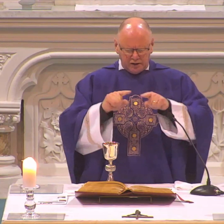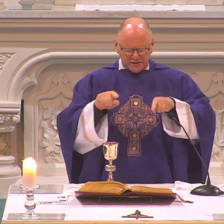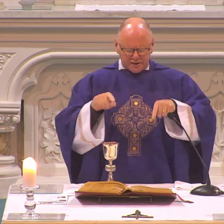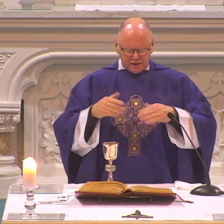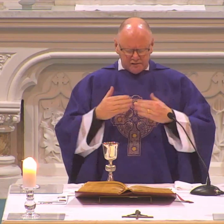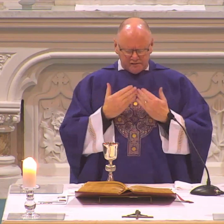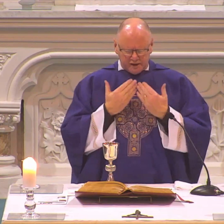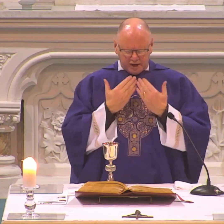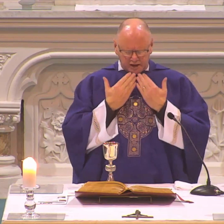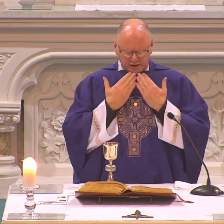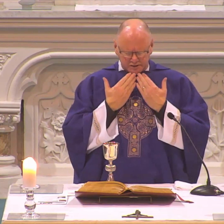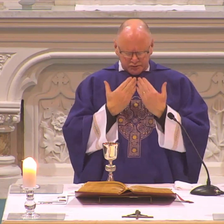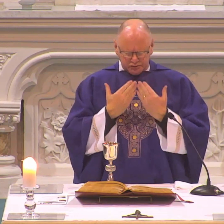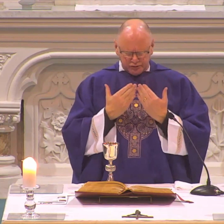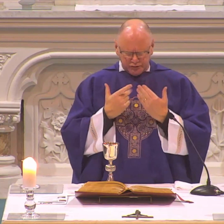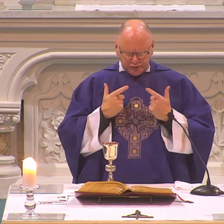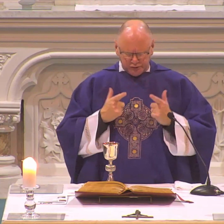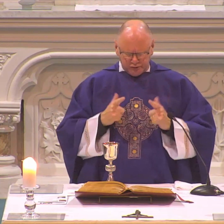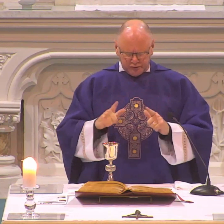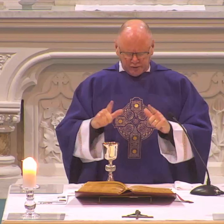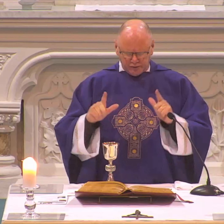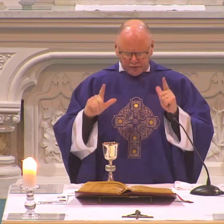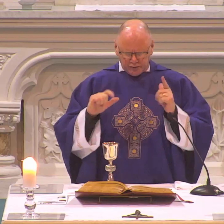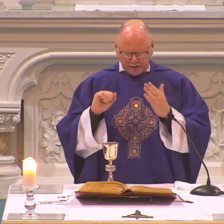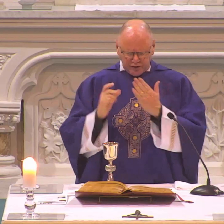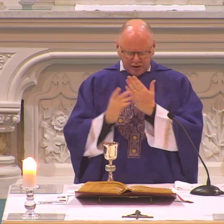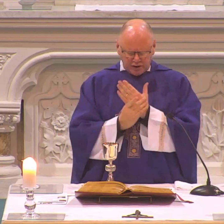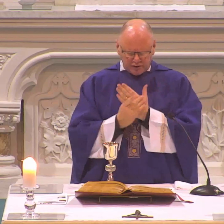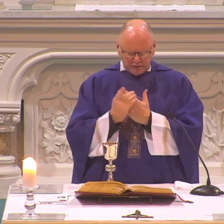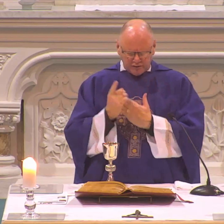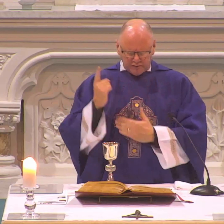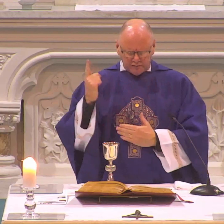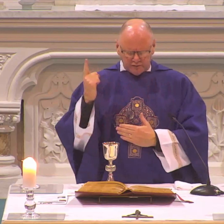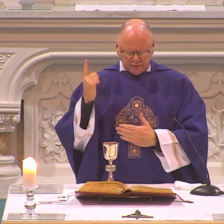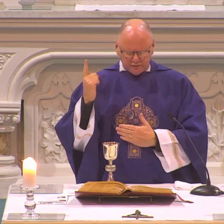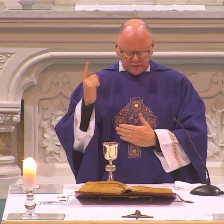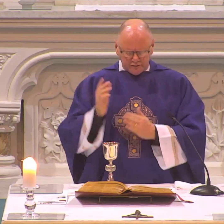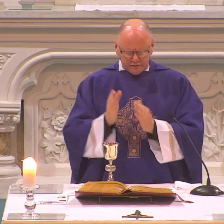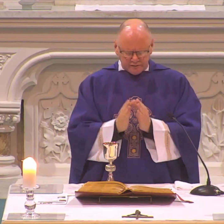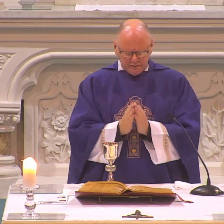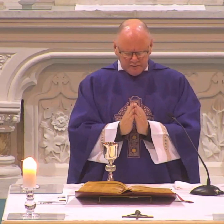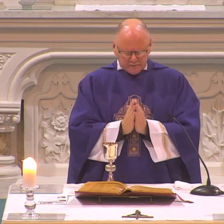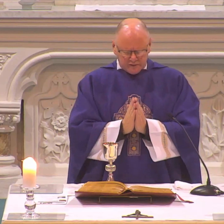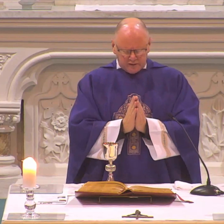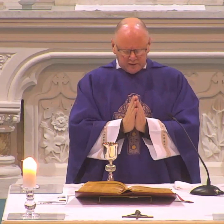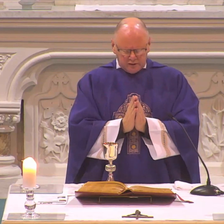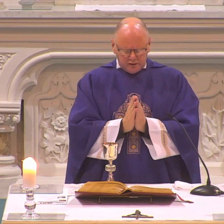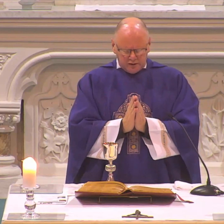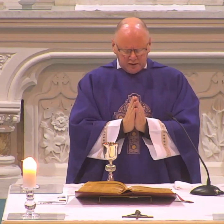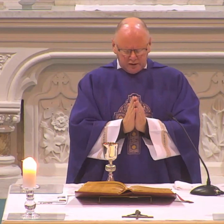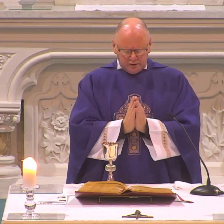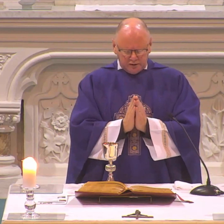Let us give thanks to the Lord our God.